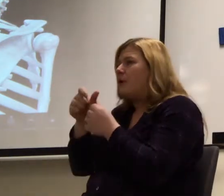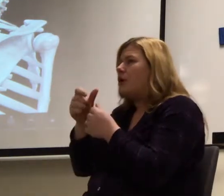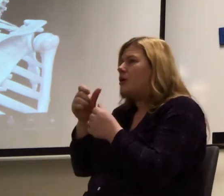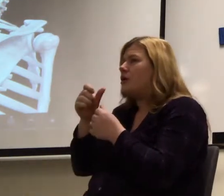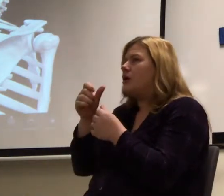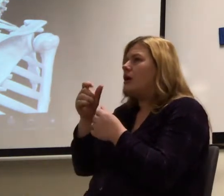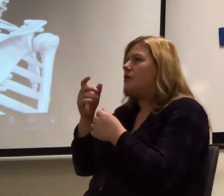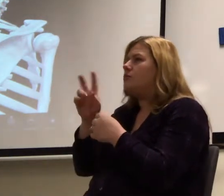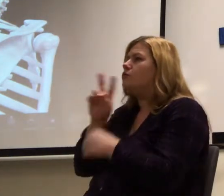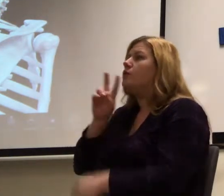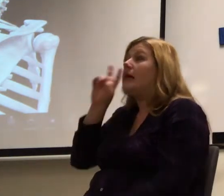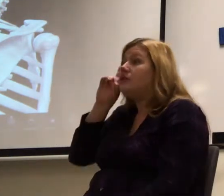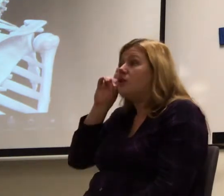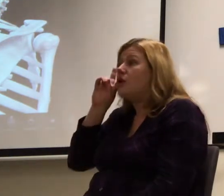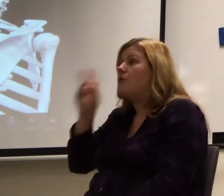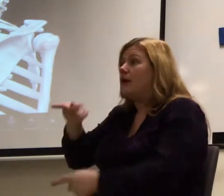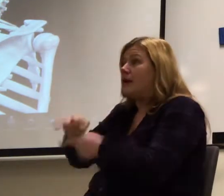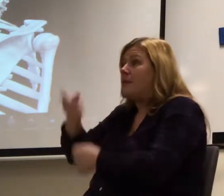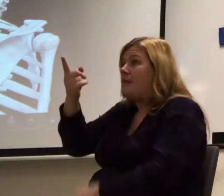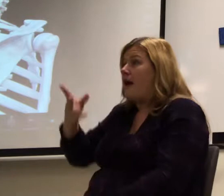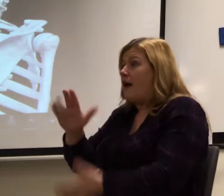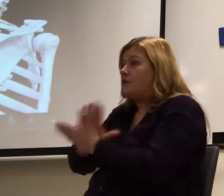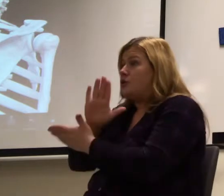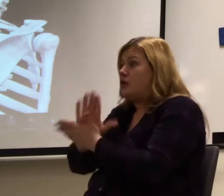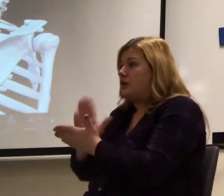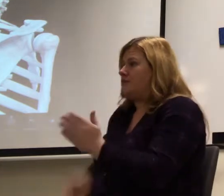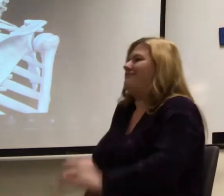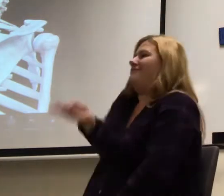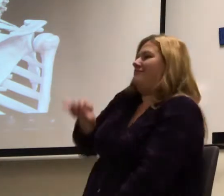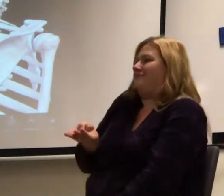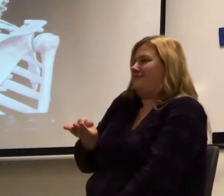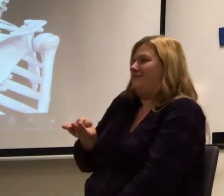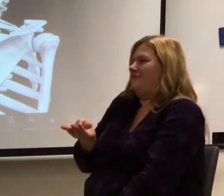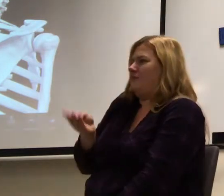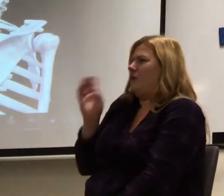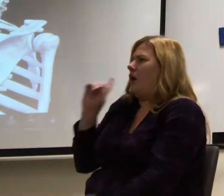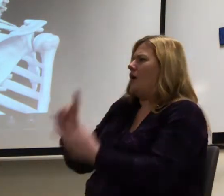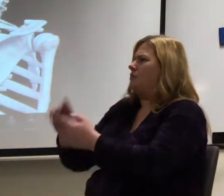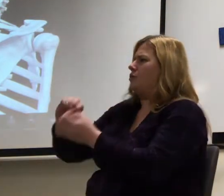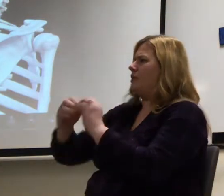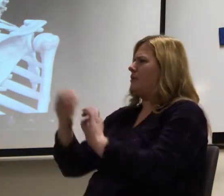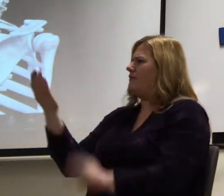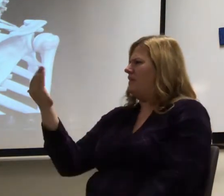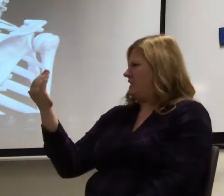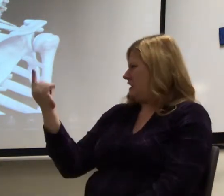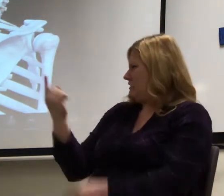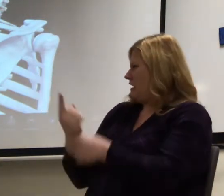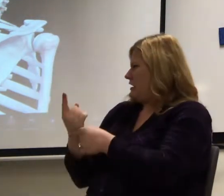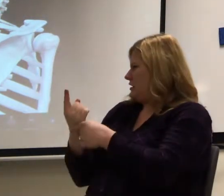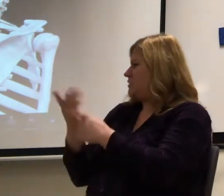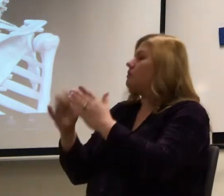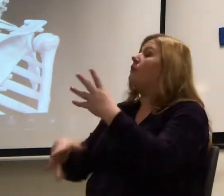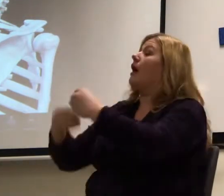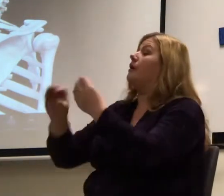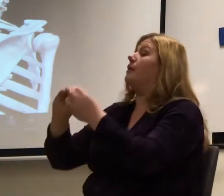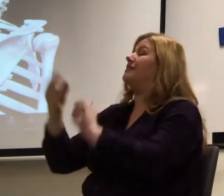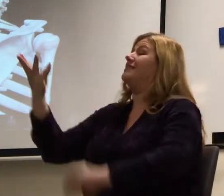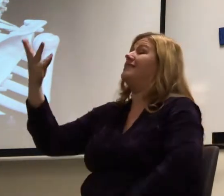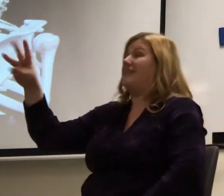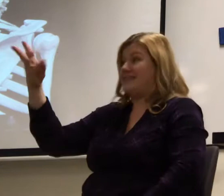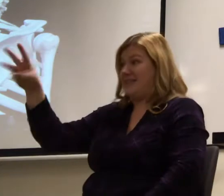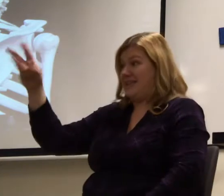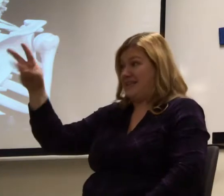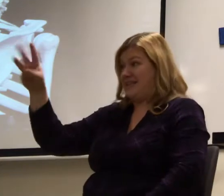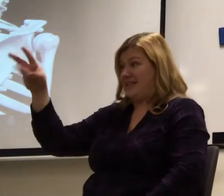not yesterday, but the day before yesterday to today, you got up to number 15, is that correct? So for number 16,